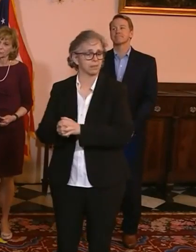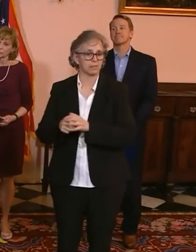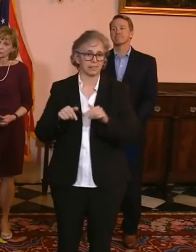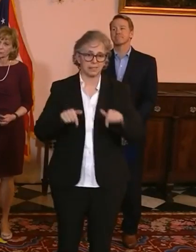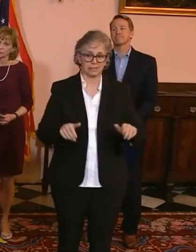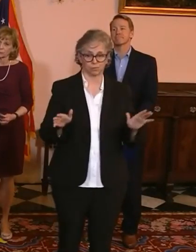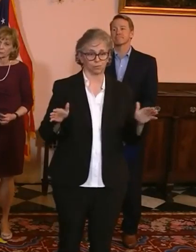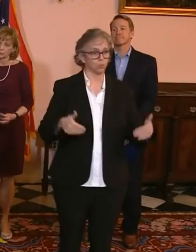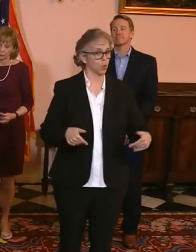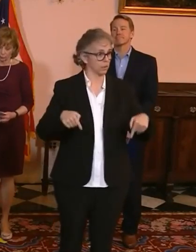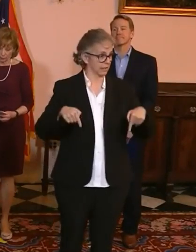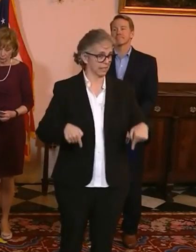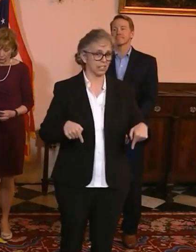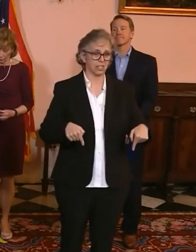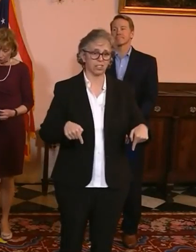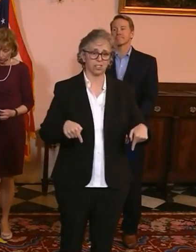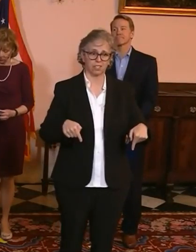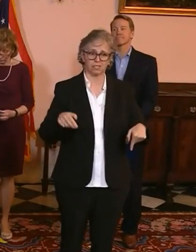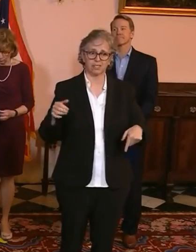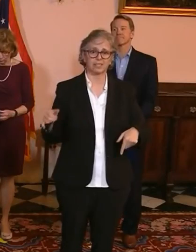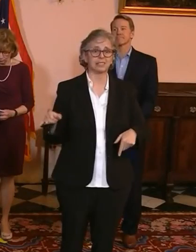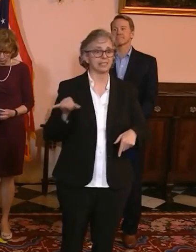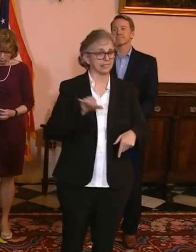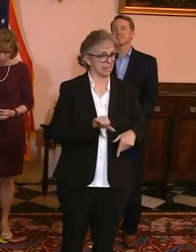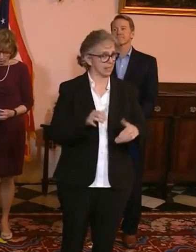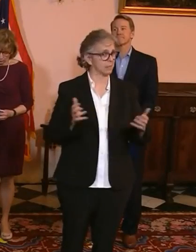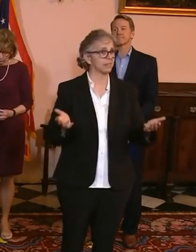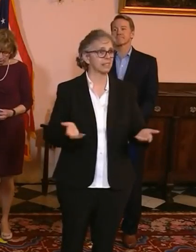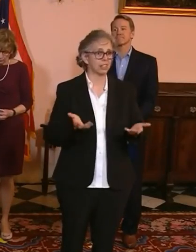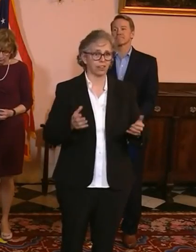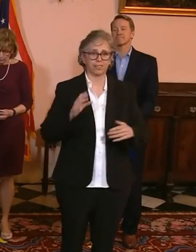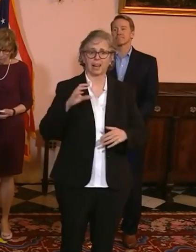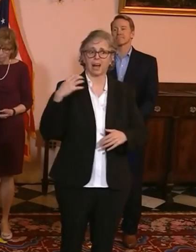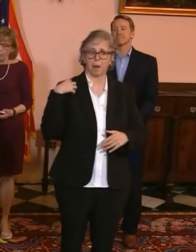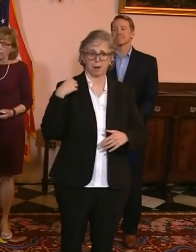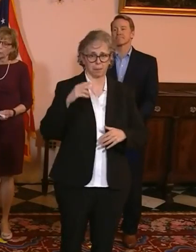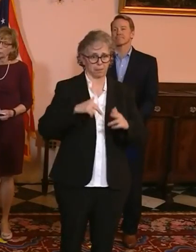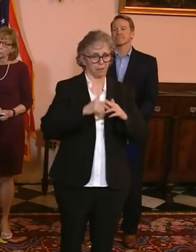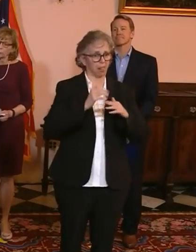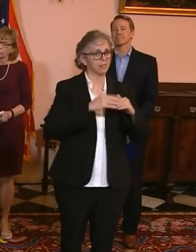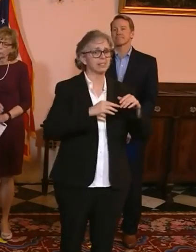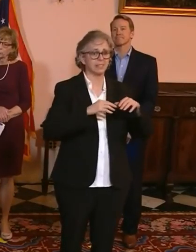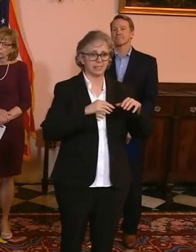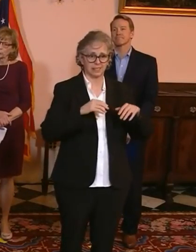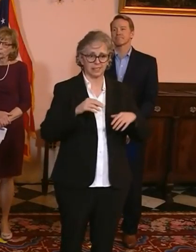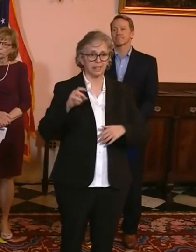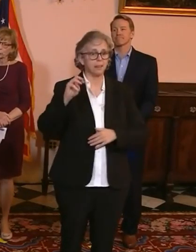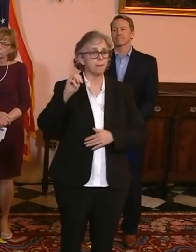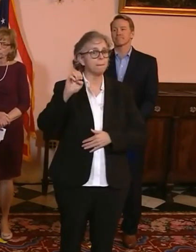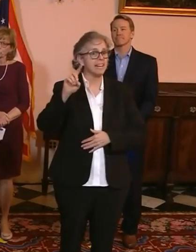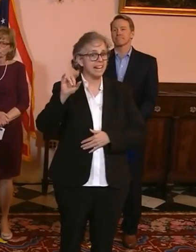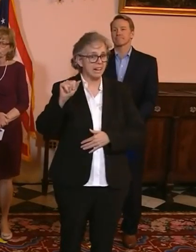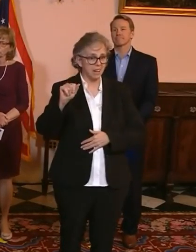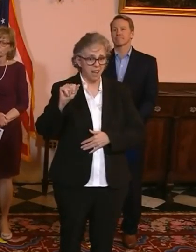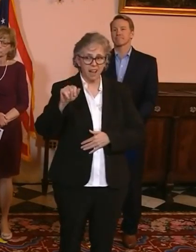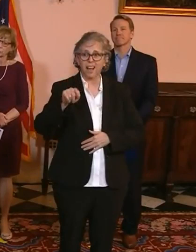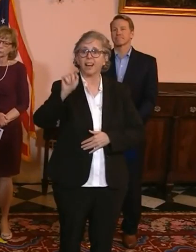building, and the press corps are in two separate rooms, and I'm pointing because I'm looking directly